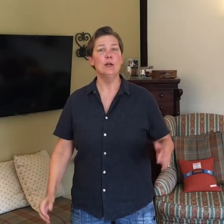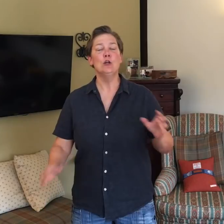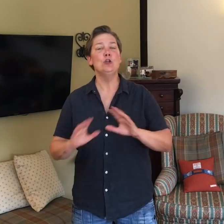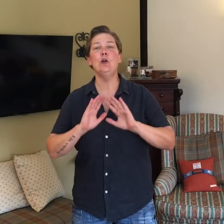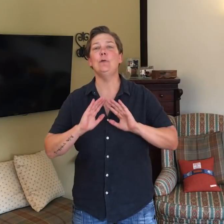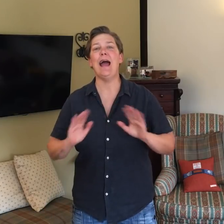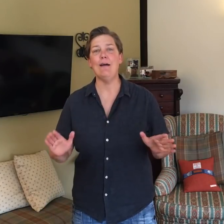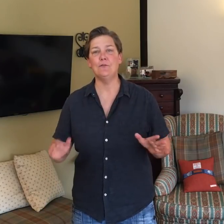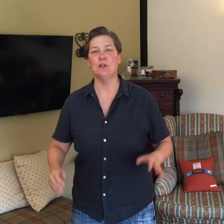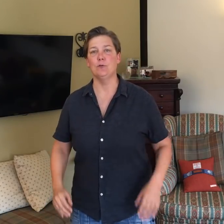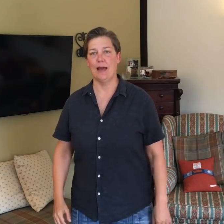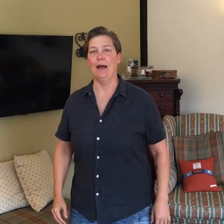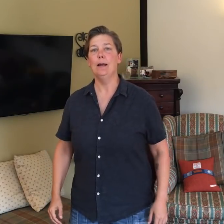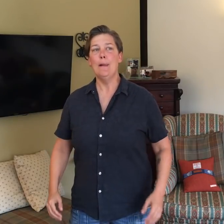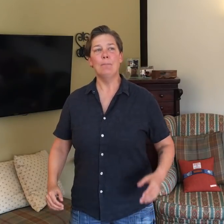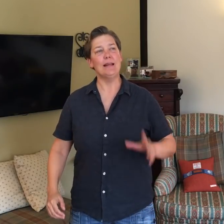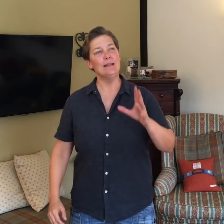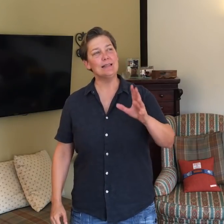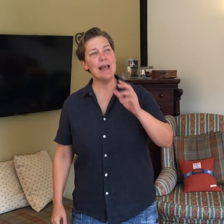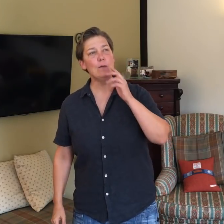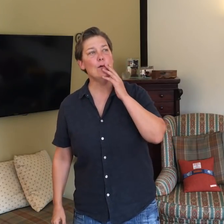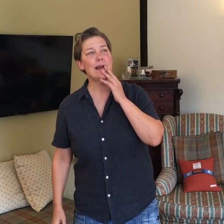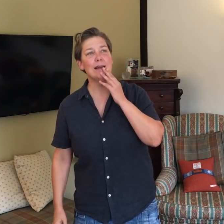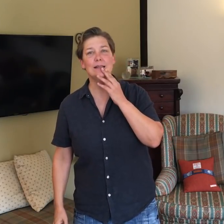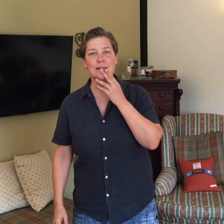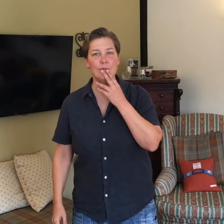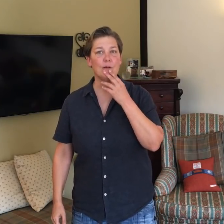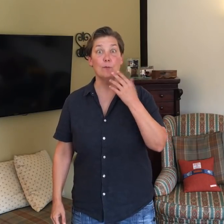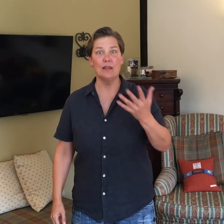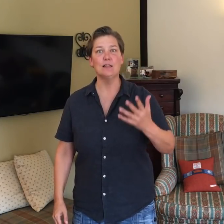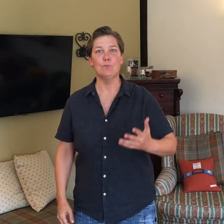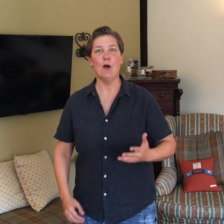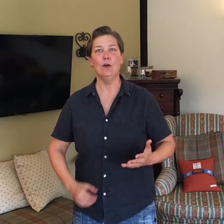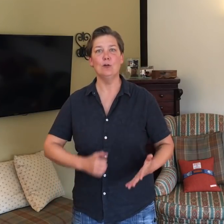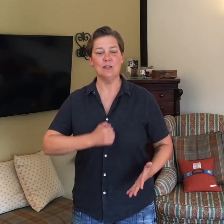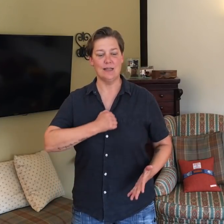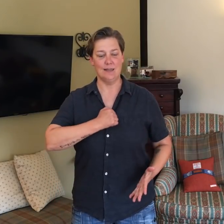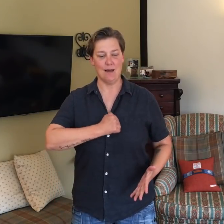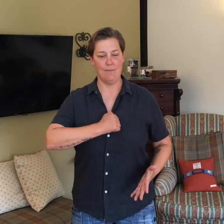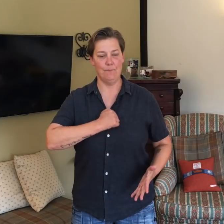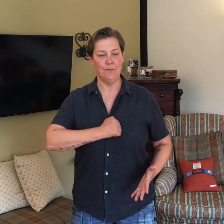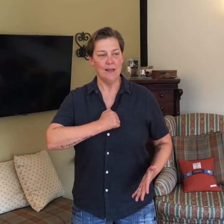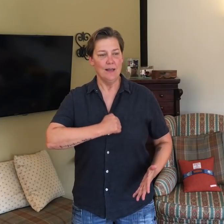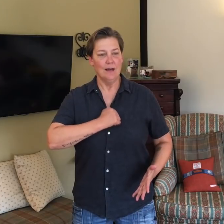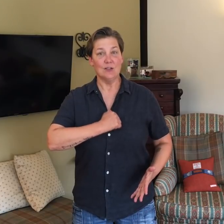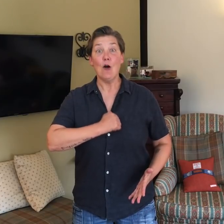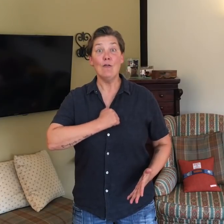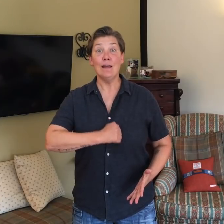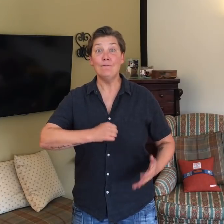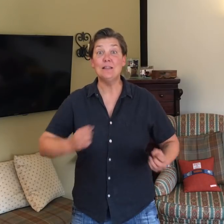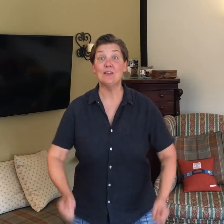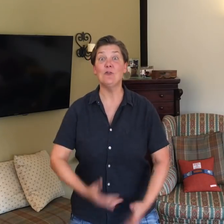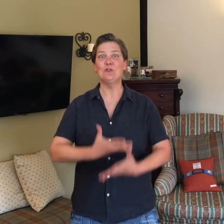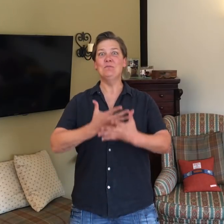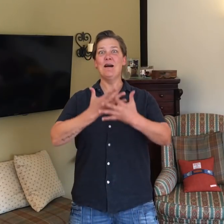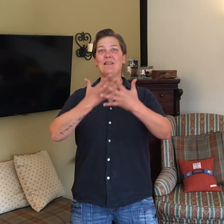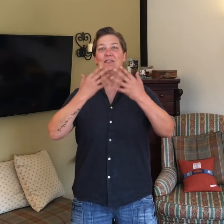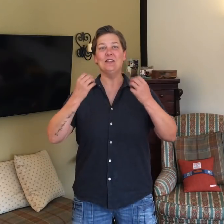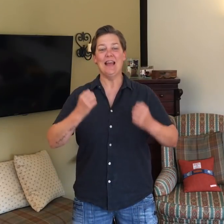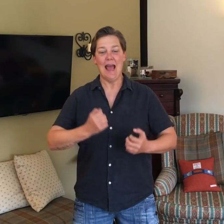You don't have to do that, but in the same way in symphony, when the sopranos did sorry if it's all too much, and